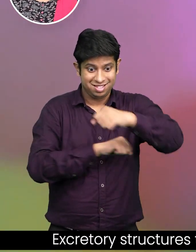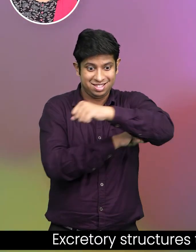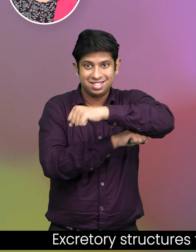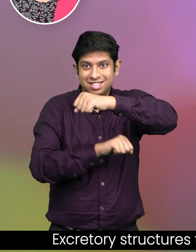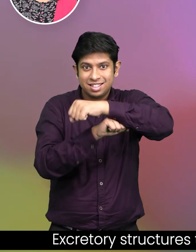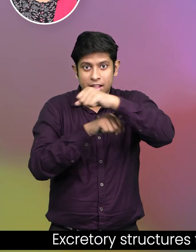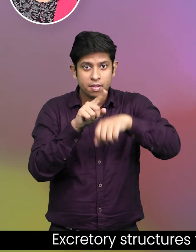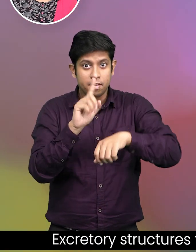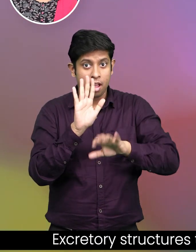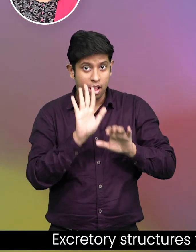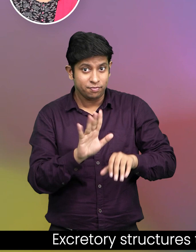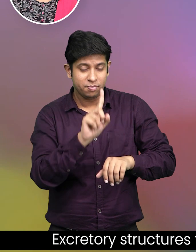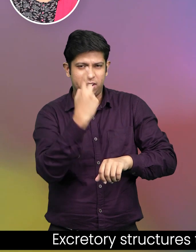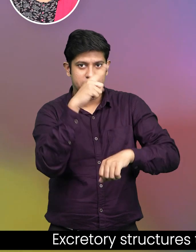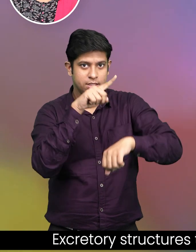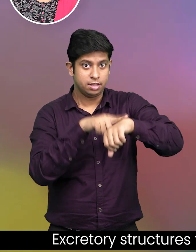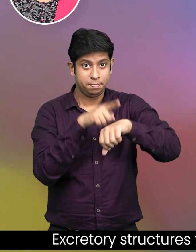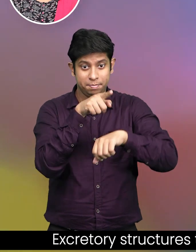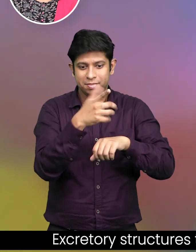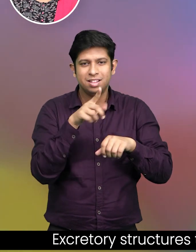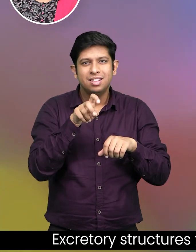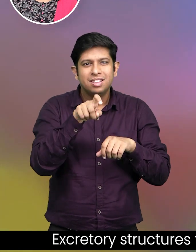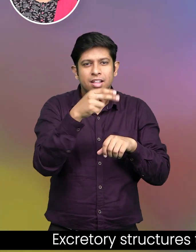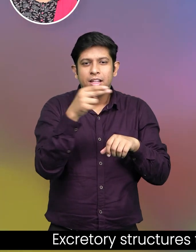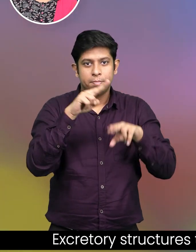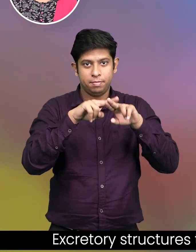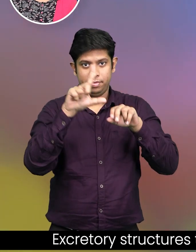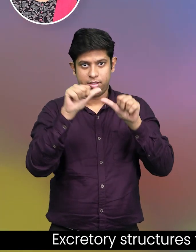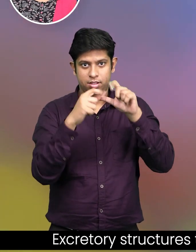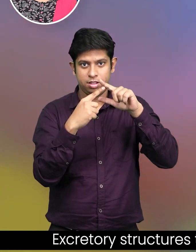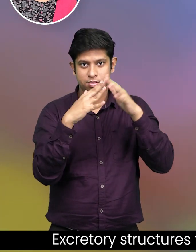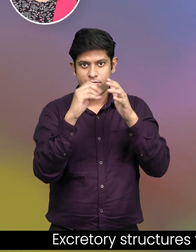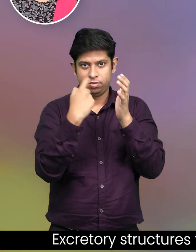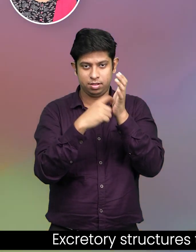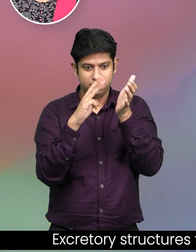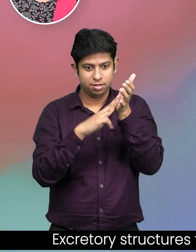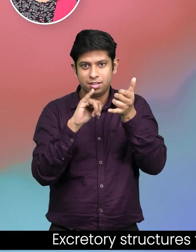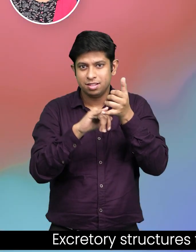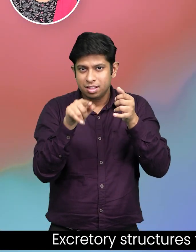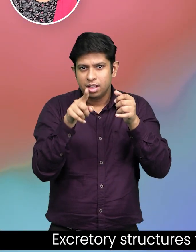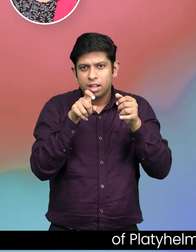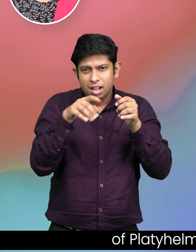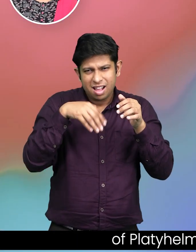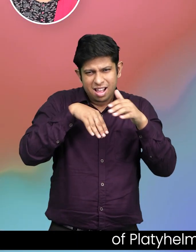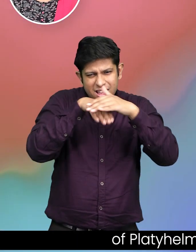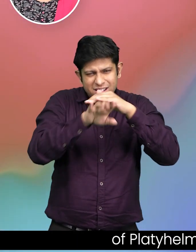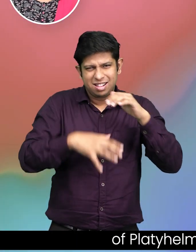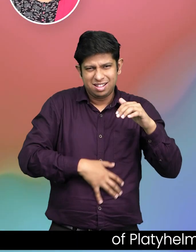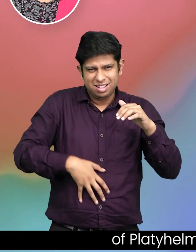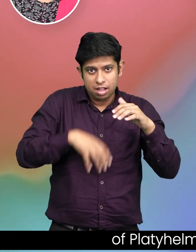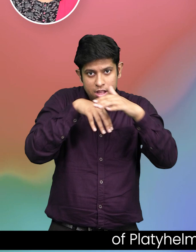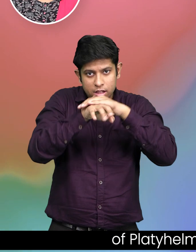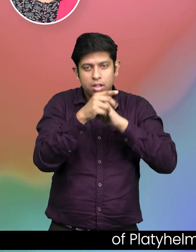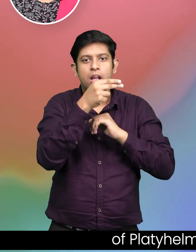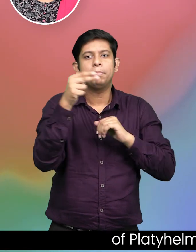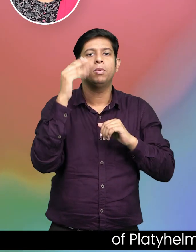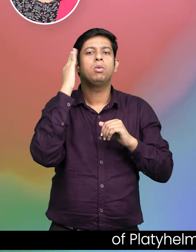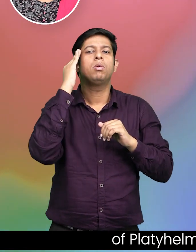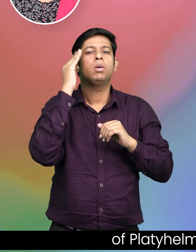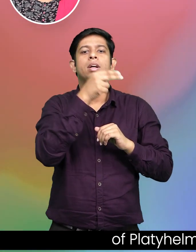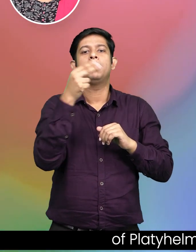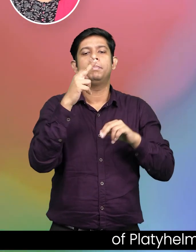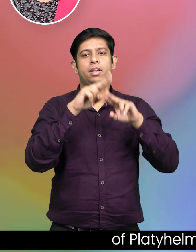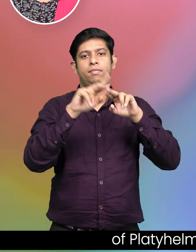Excretory structures that appear for the first time in flatworms of